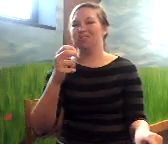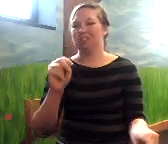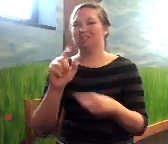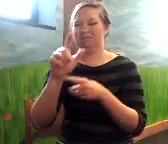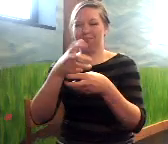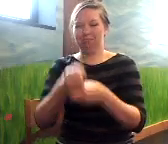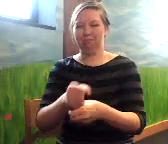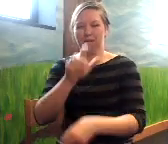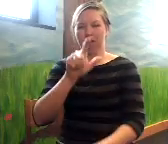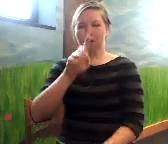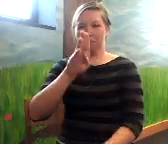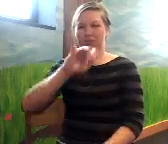1965 to give it an exact date,